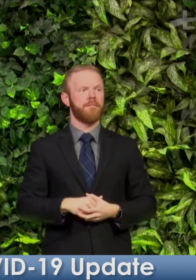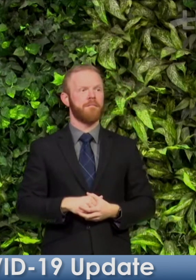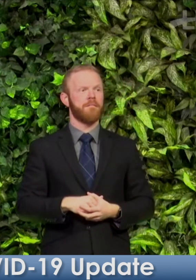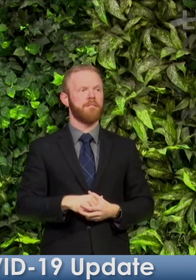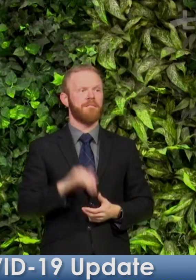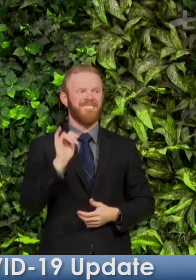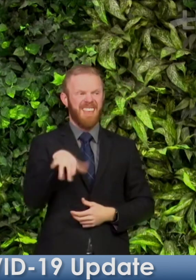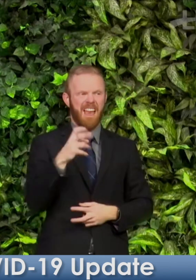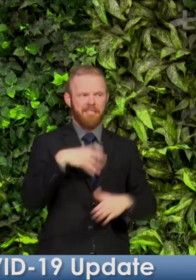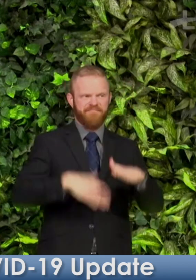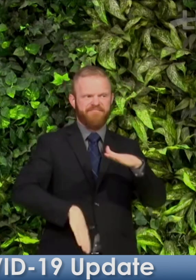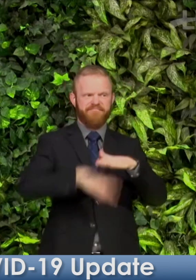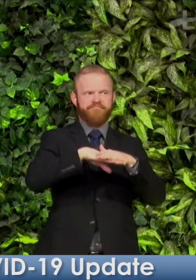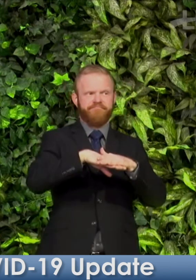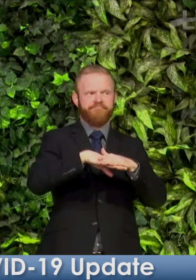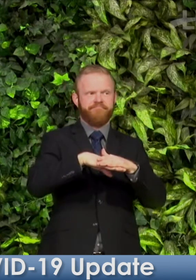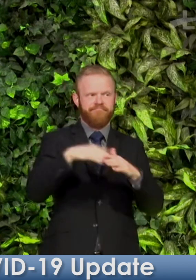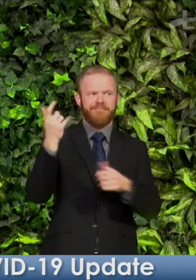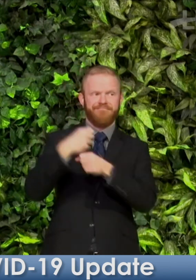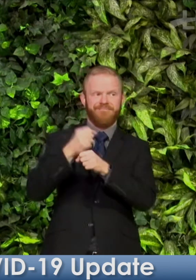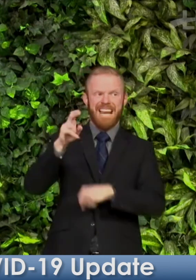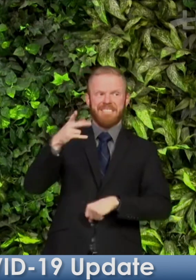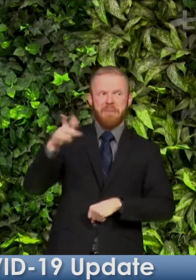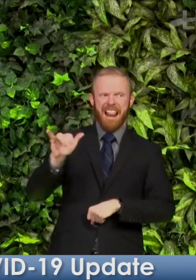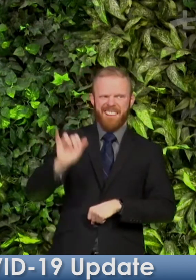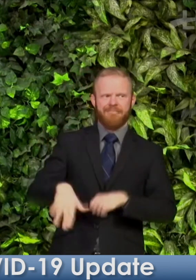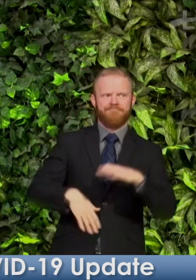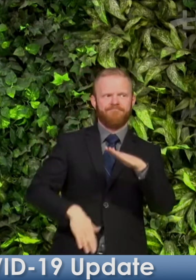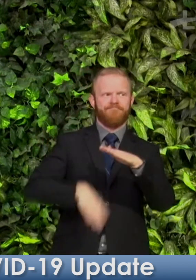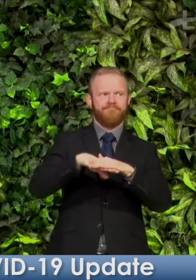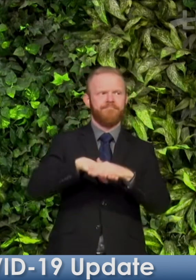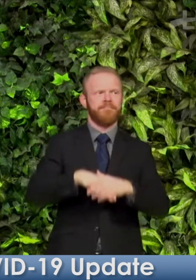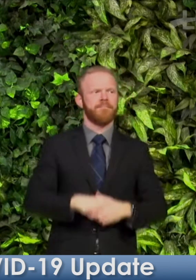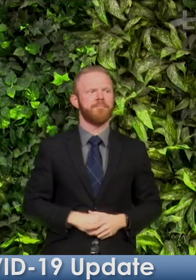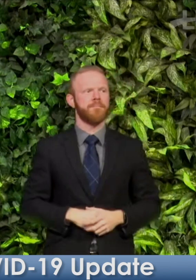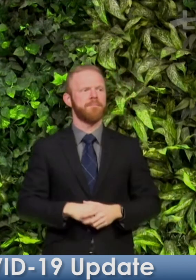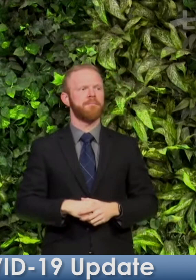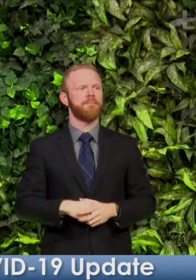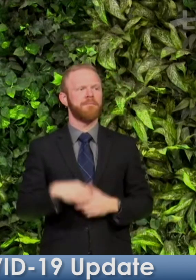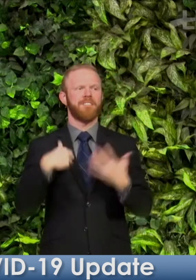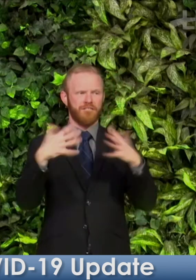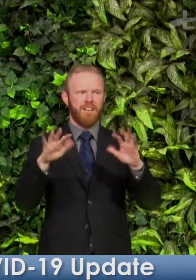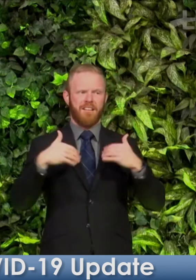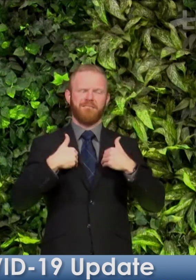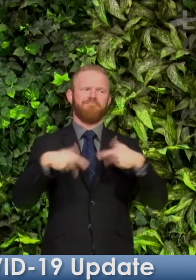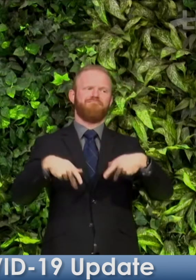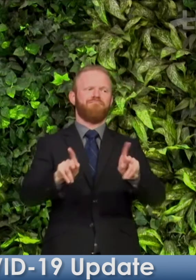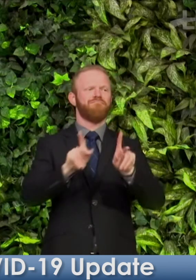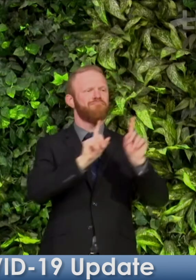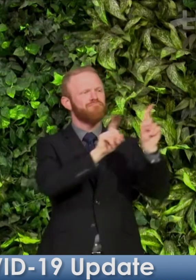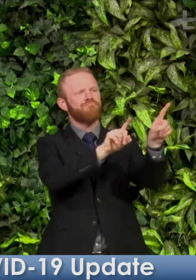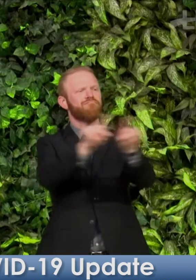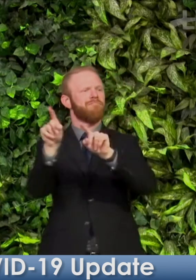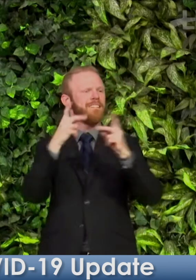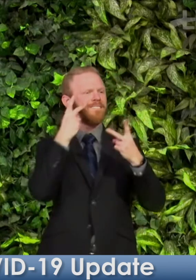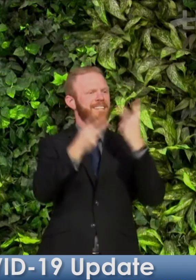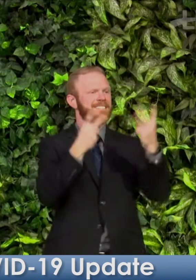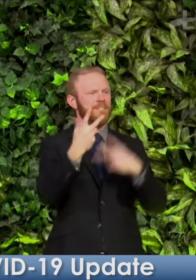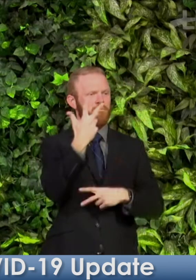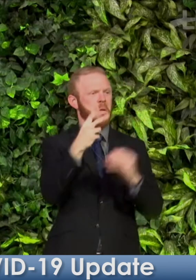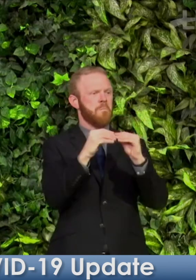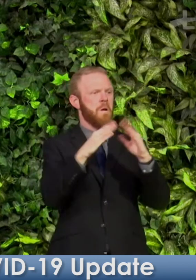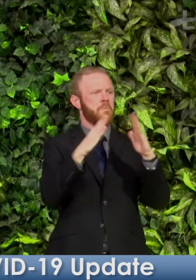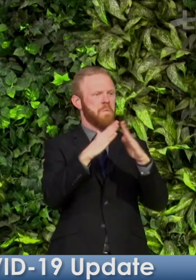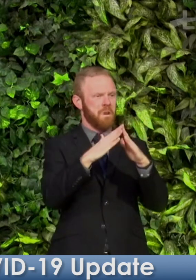national basis. I've had the privilege of being all throughout this state. We're going to 3 other communities this afternoon. And you're